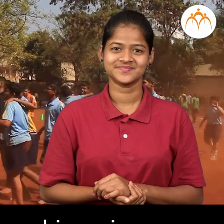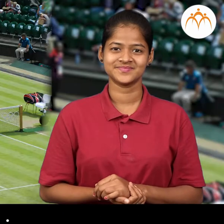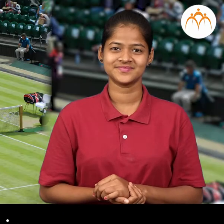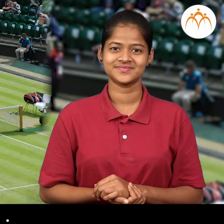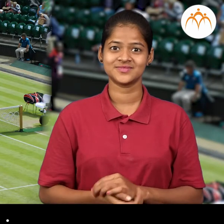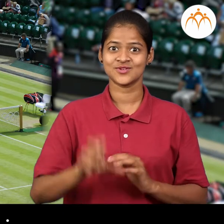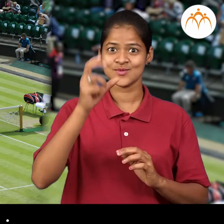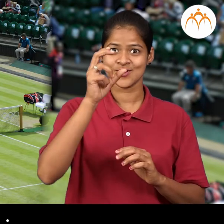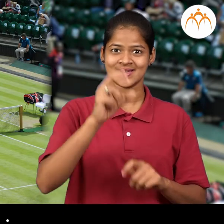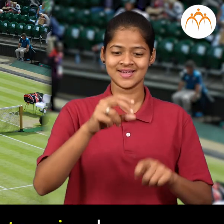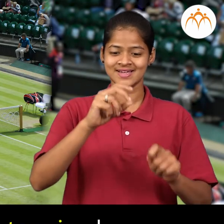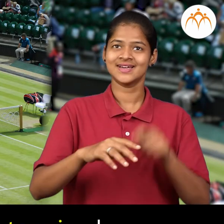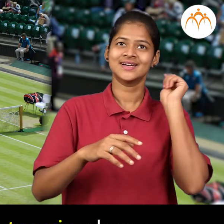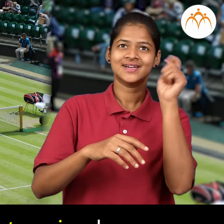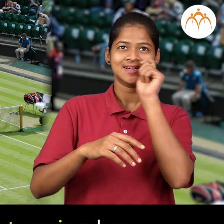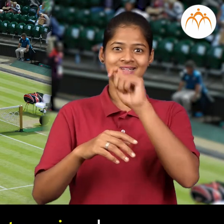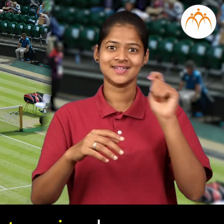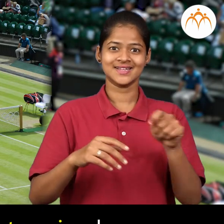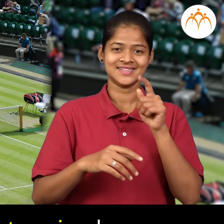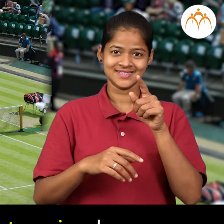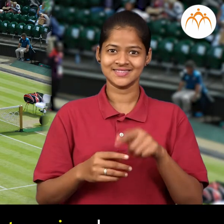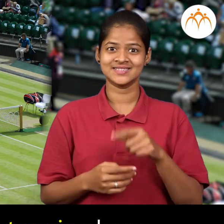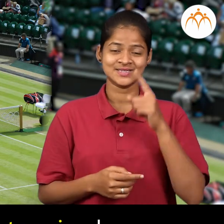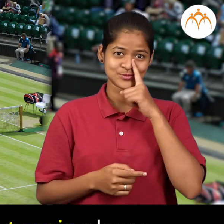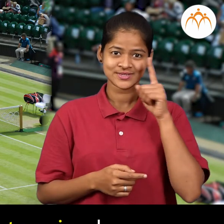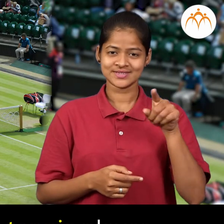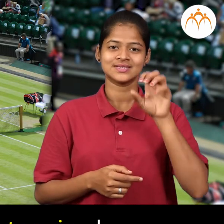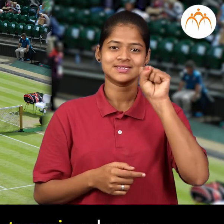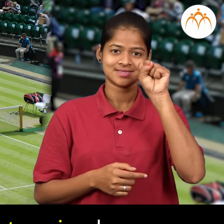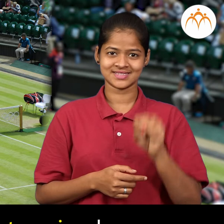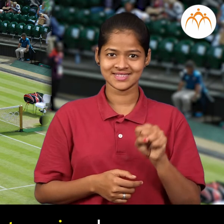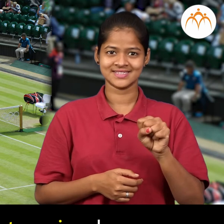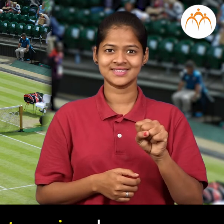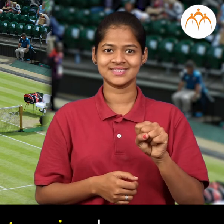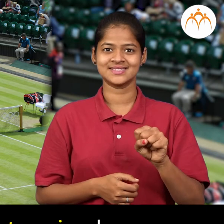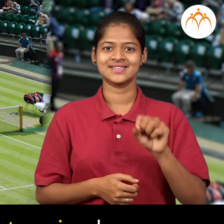Tennis. Sanya Mirza is a tennis player.